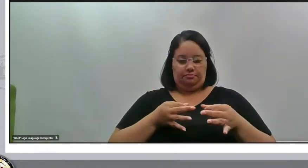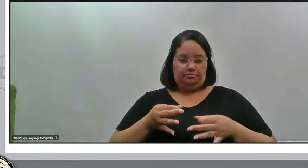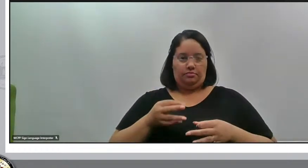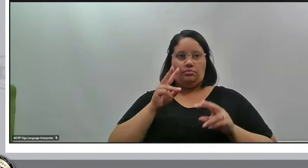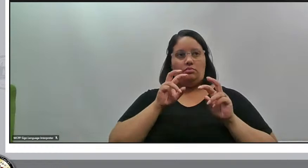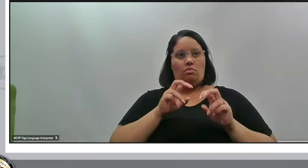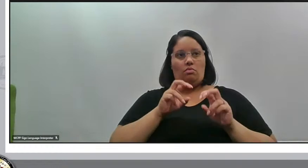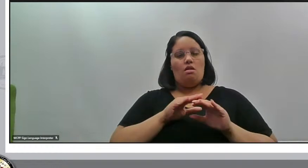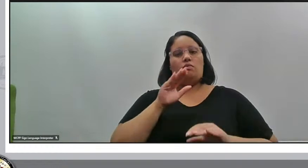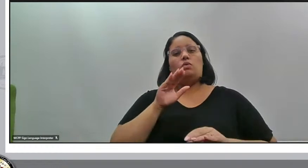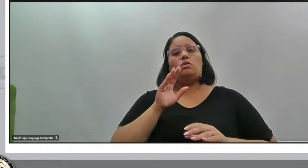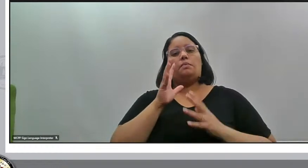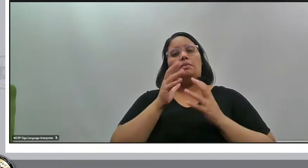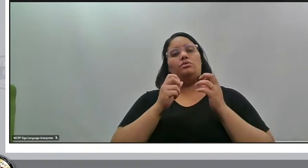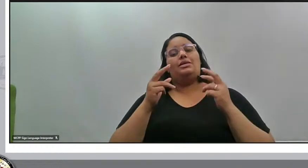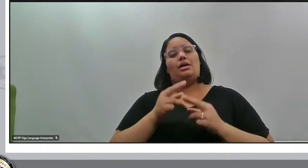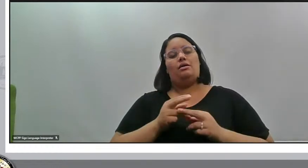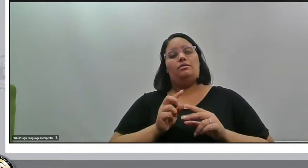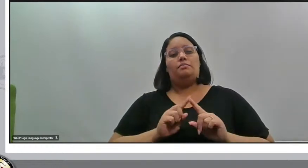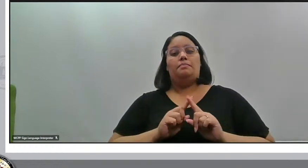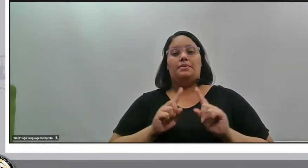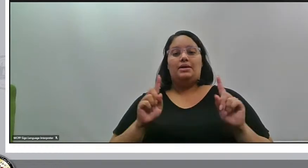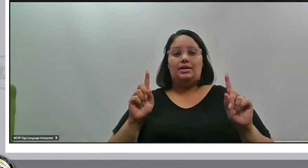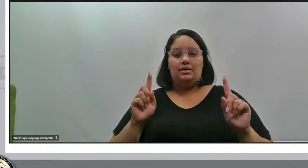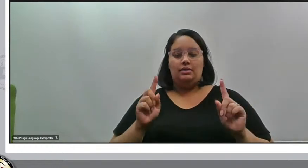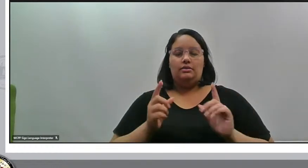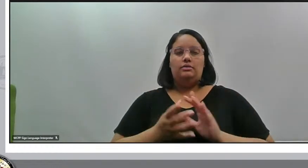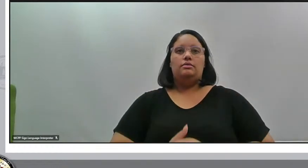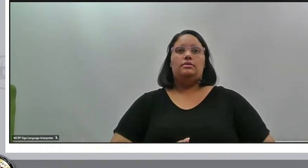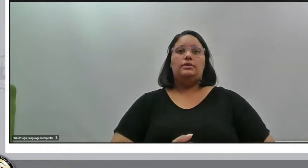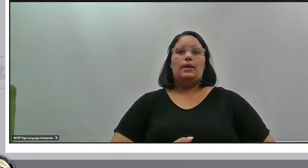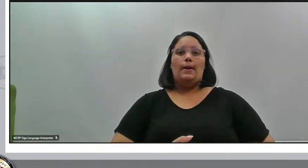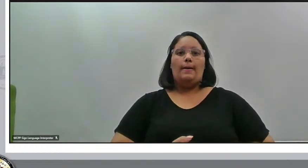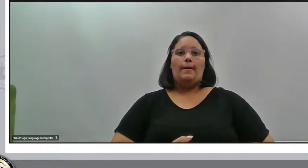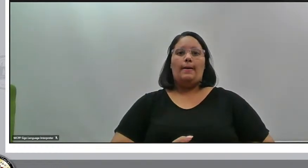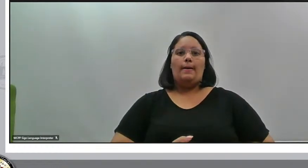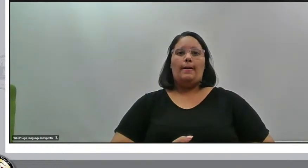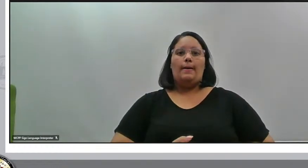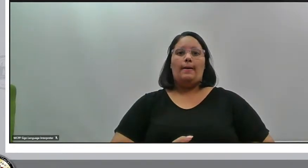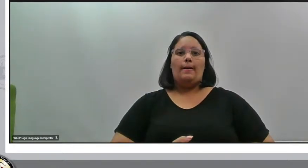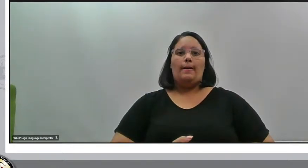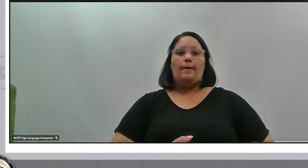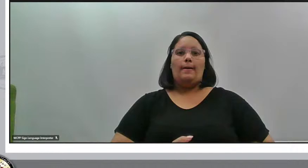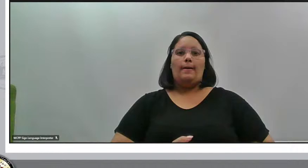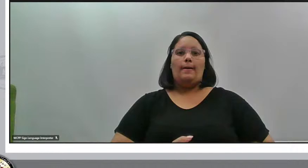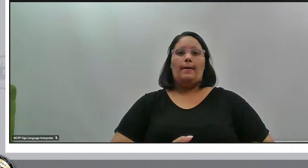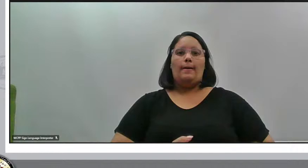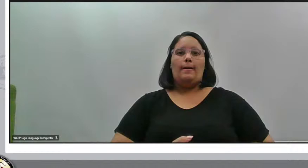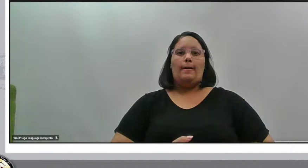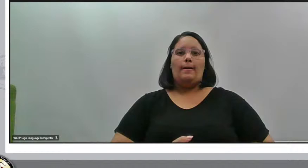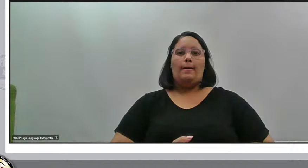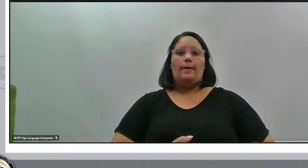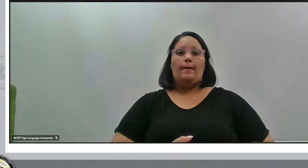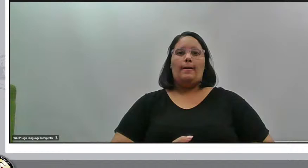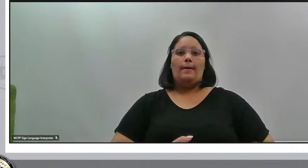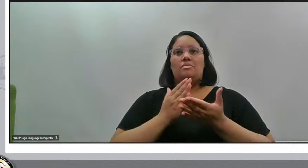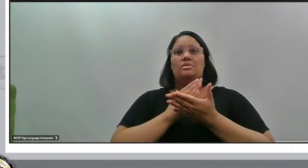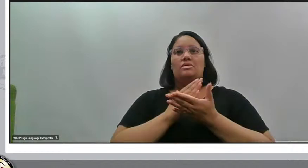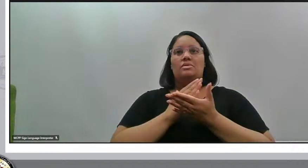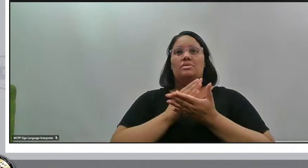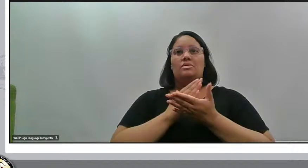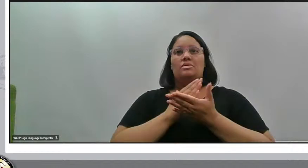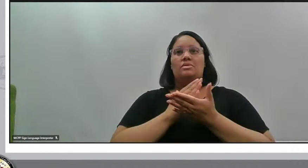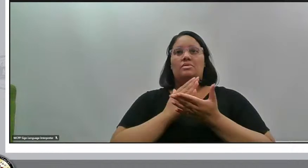we understand budget cuts. But Chair, I think in certain circumstances, it's not actually about budget cuts. It's